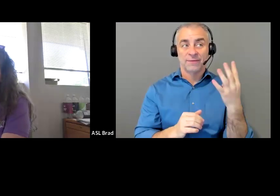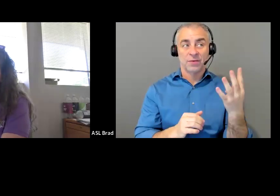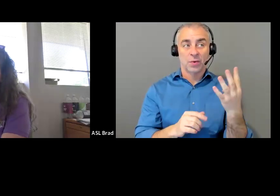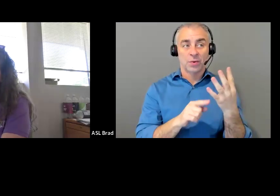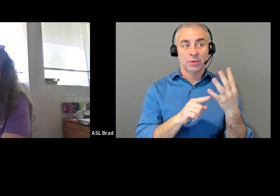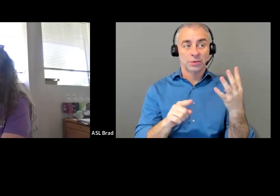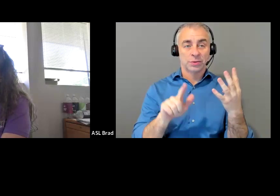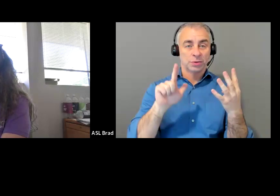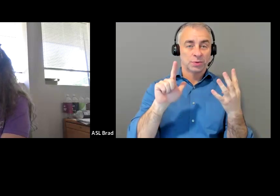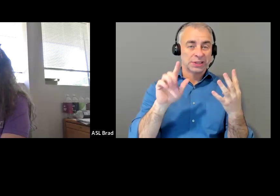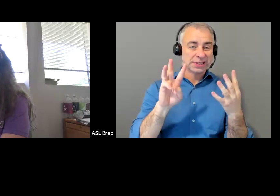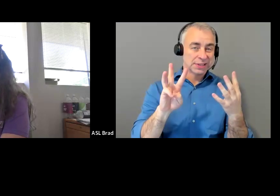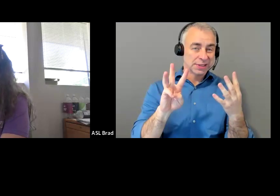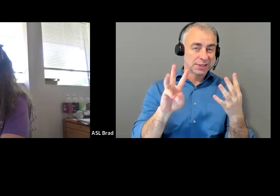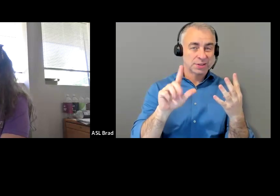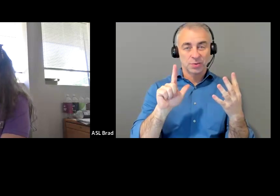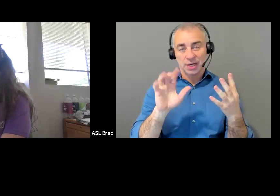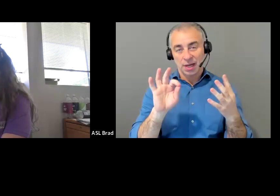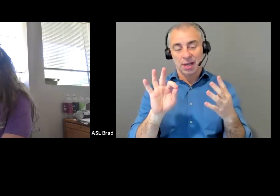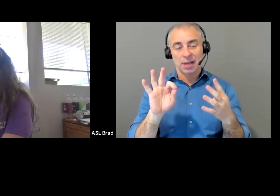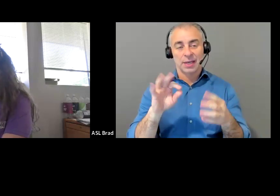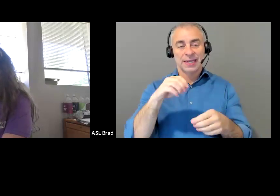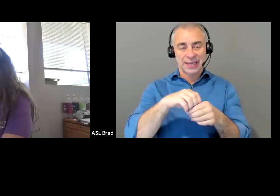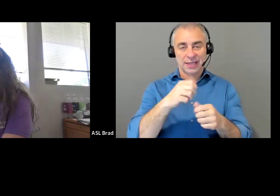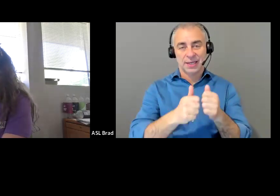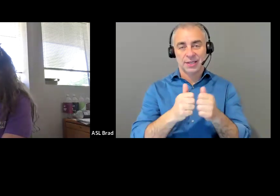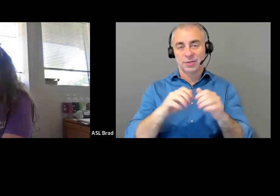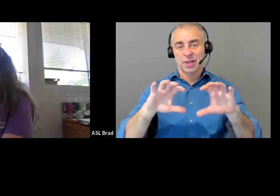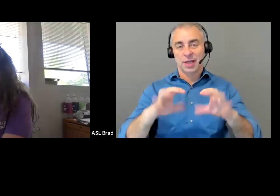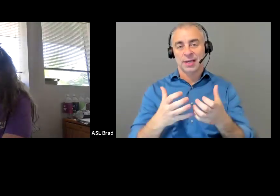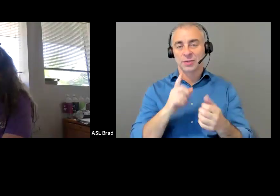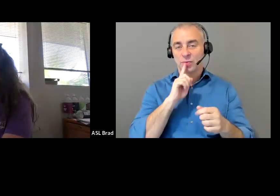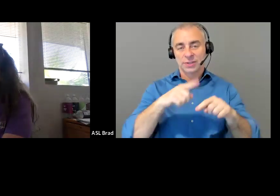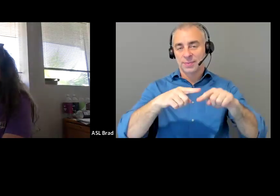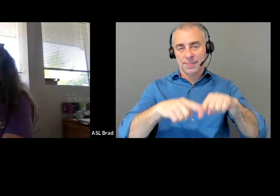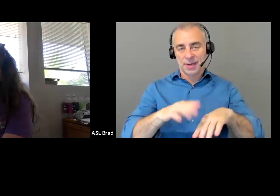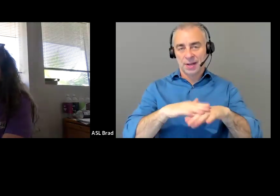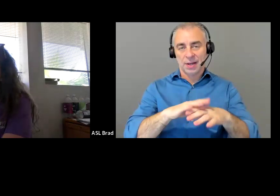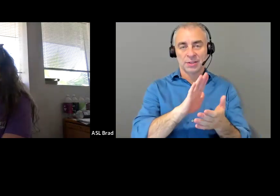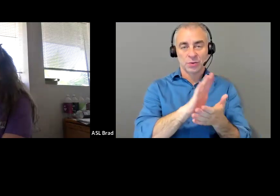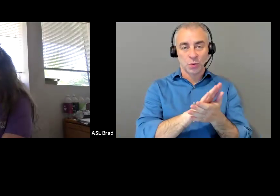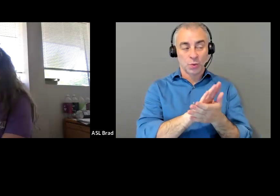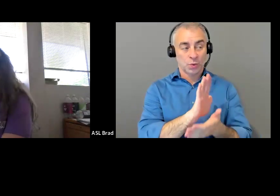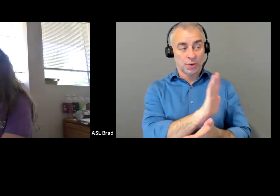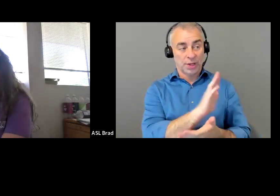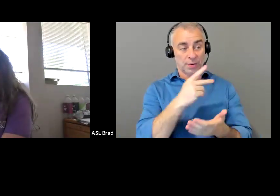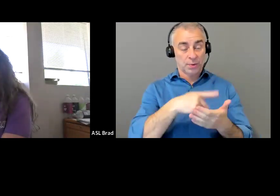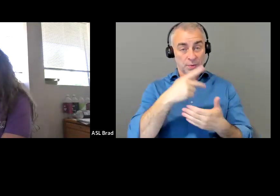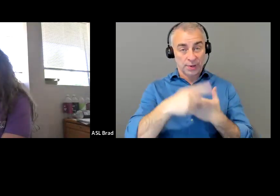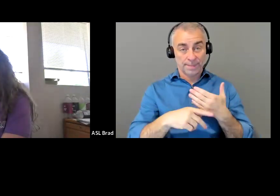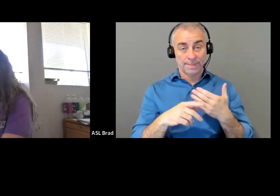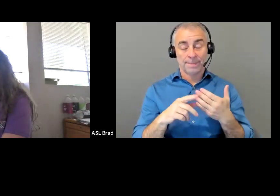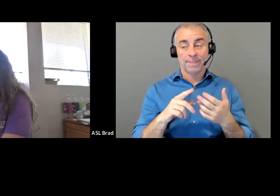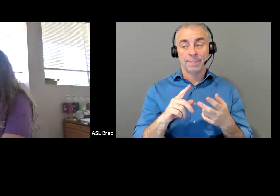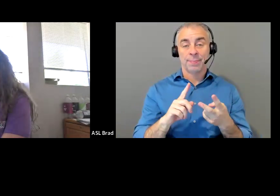maybe 26, maybe 29. But it all depends on the school program,